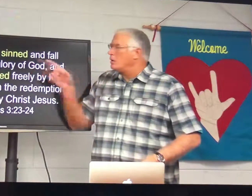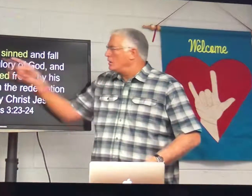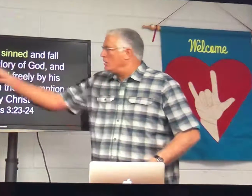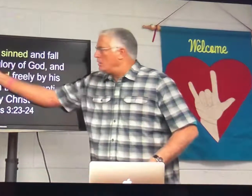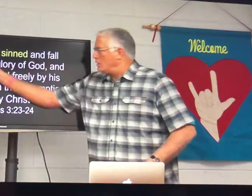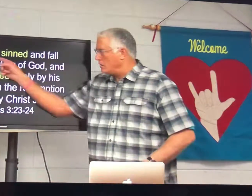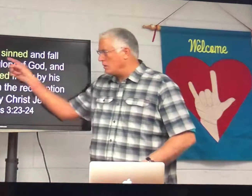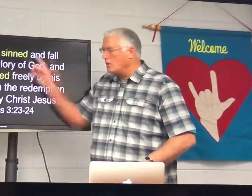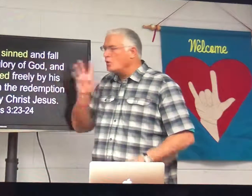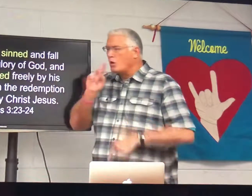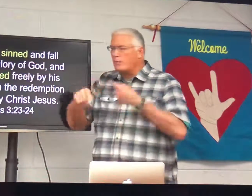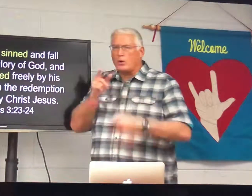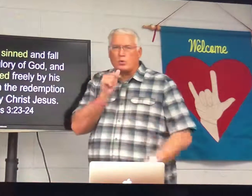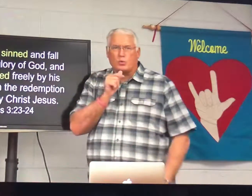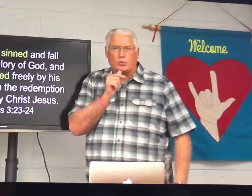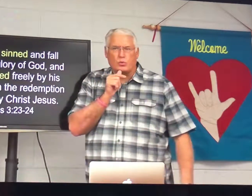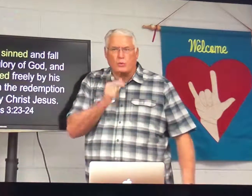You see the problem.